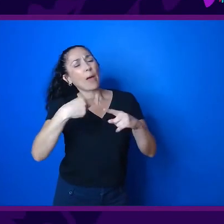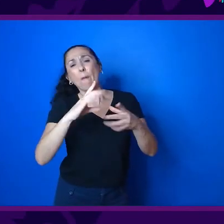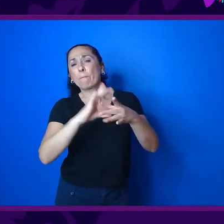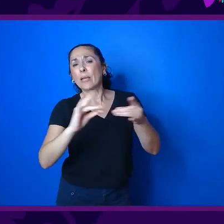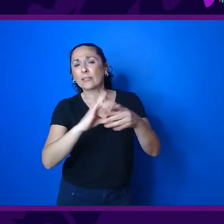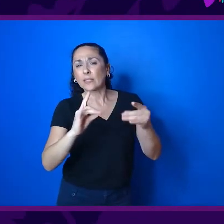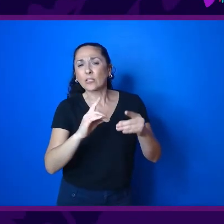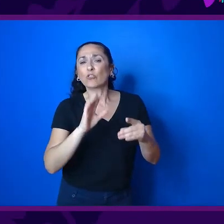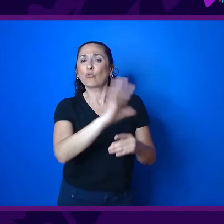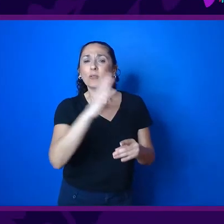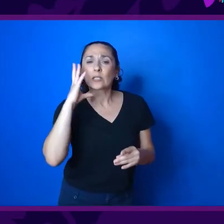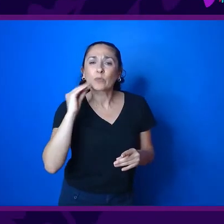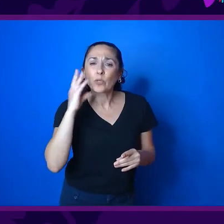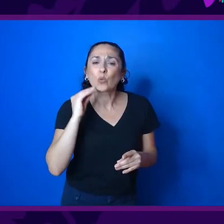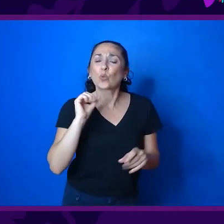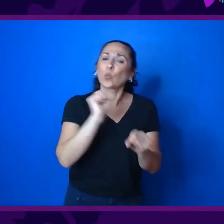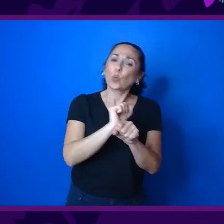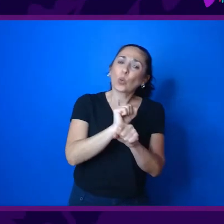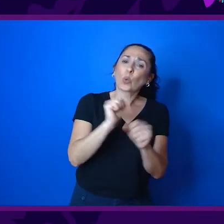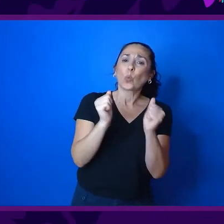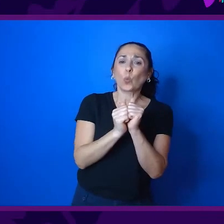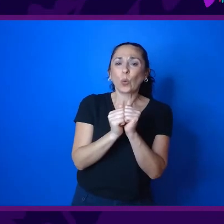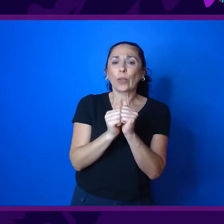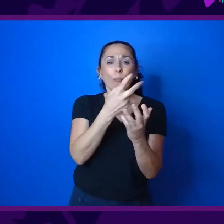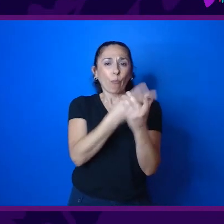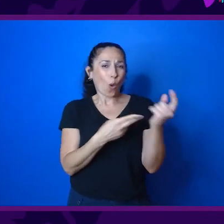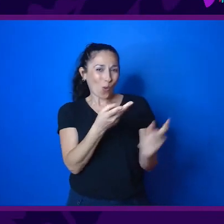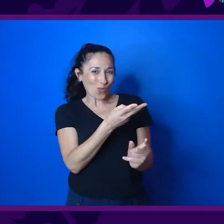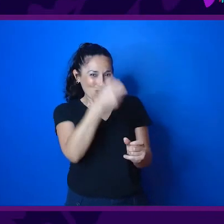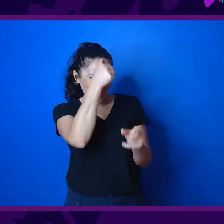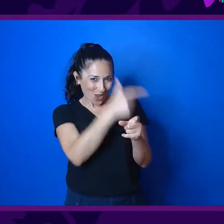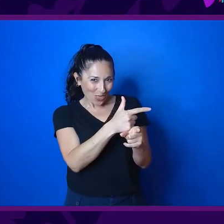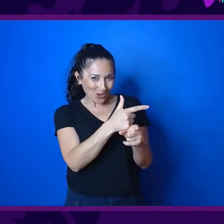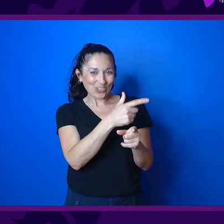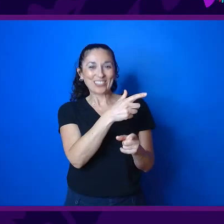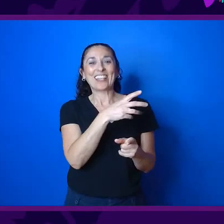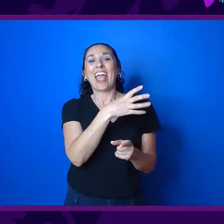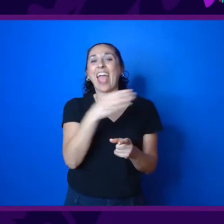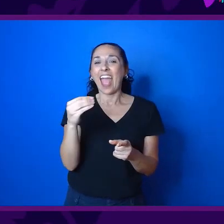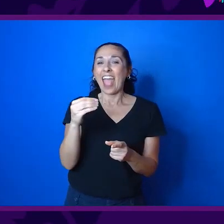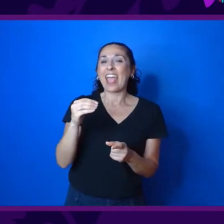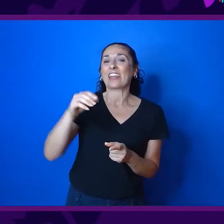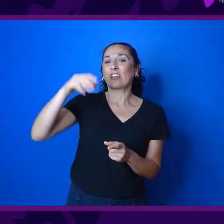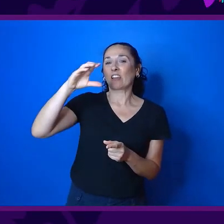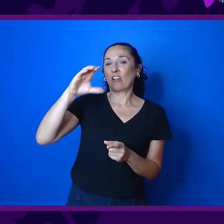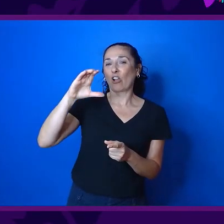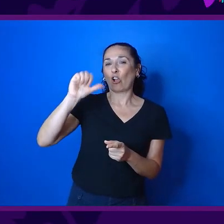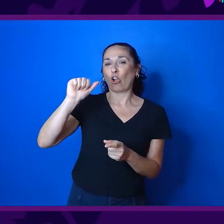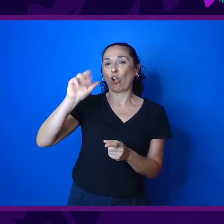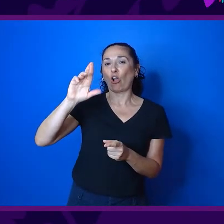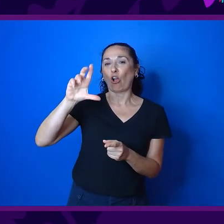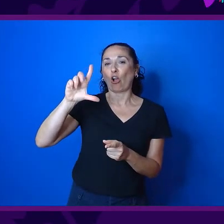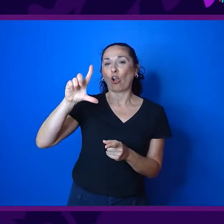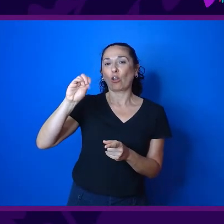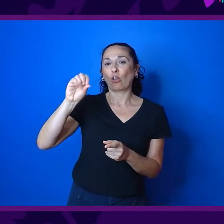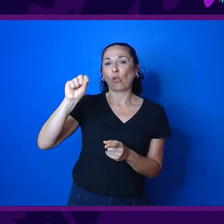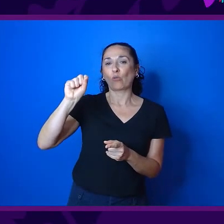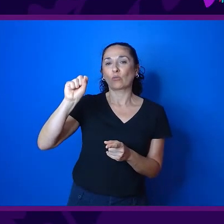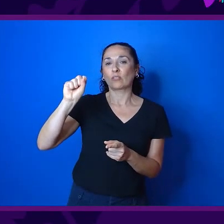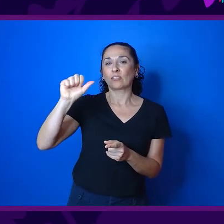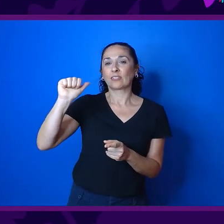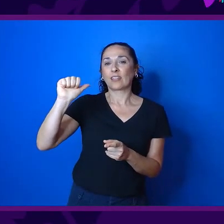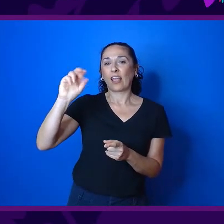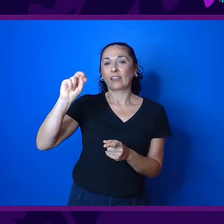with both Bratt brothers, with Carlos Santana? Do you feel the documentary is really important? Do you understand how important